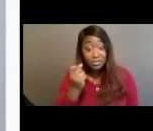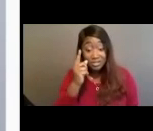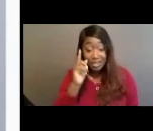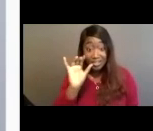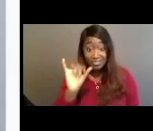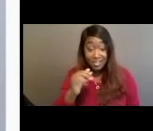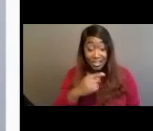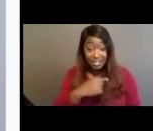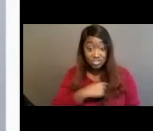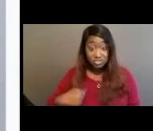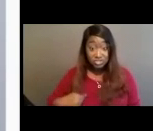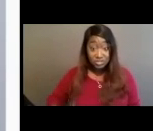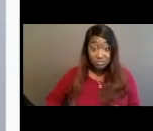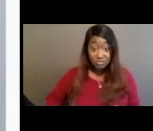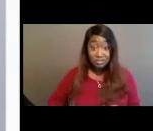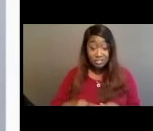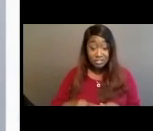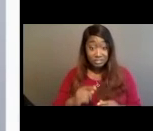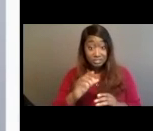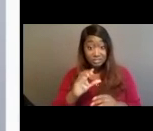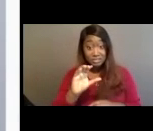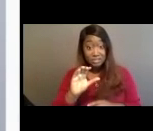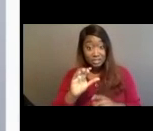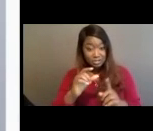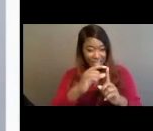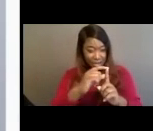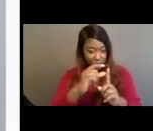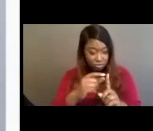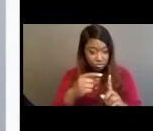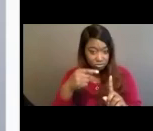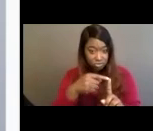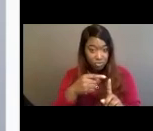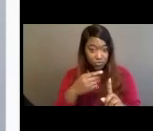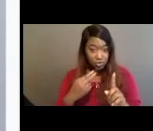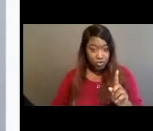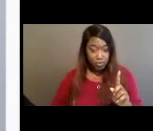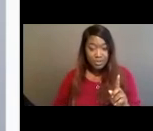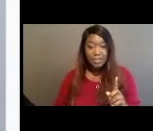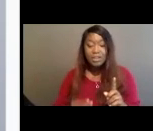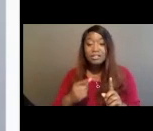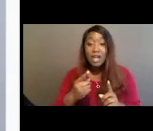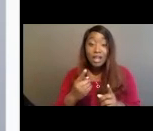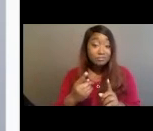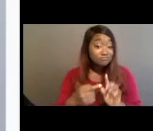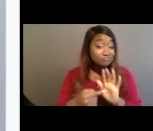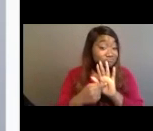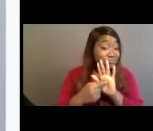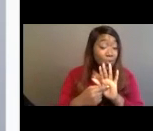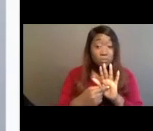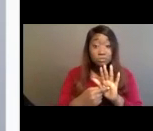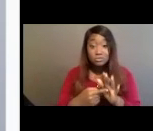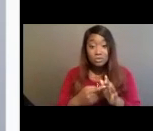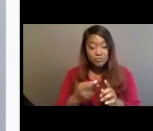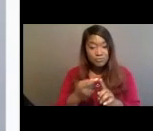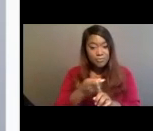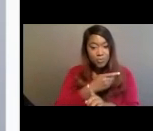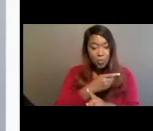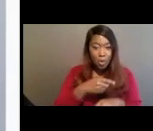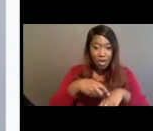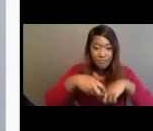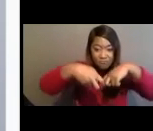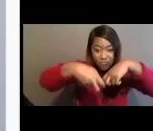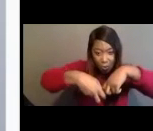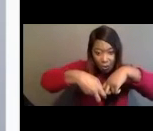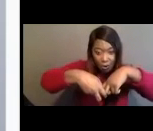Ren, is sort of this surfacing, this sort of evolution of coming from being on all fours to standing on two